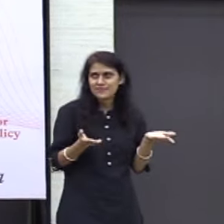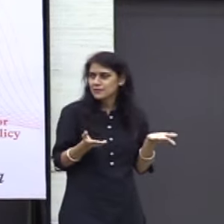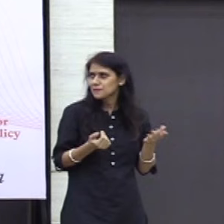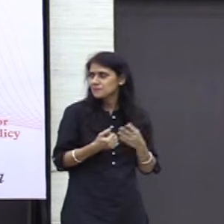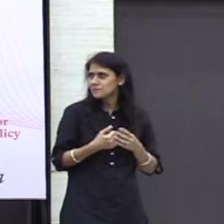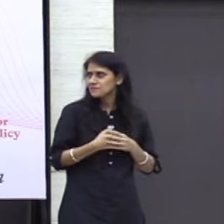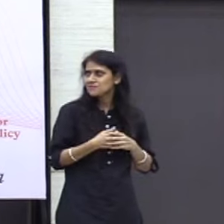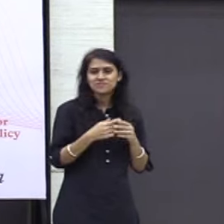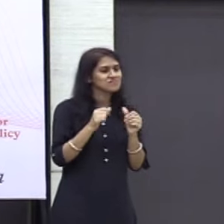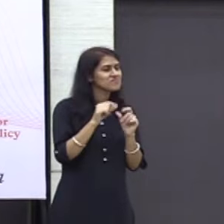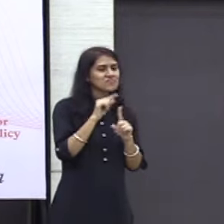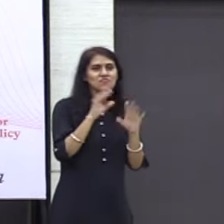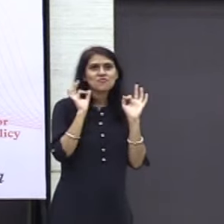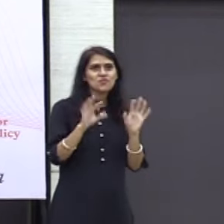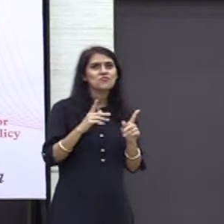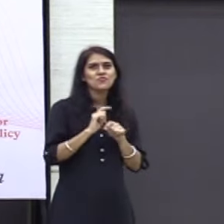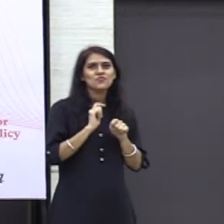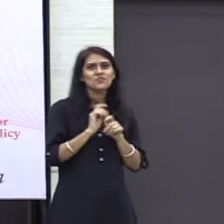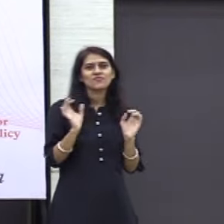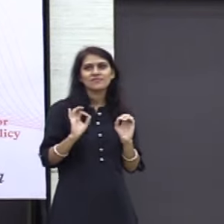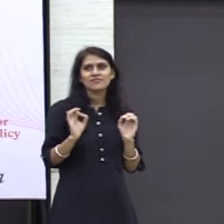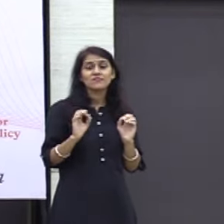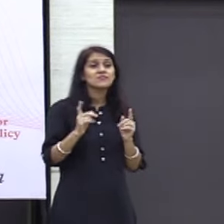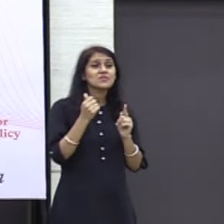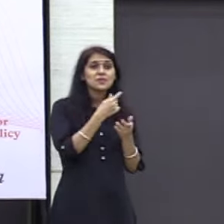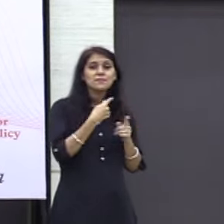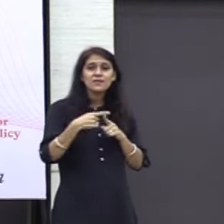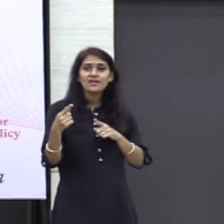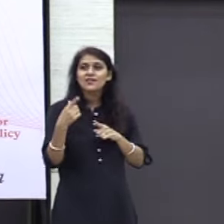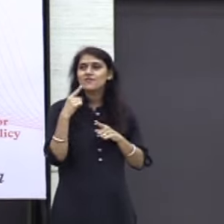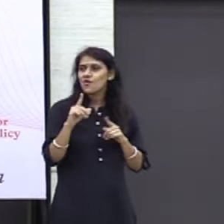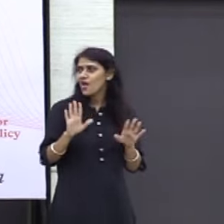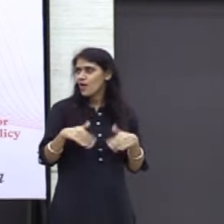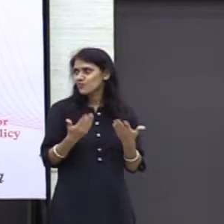use it. Was how will they earn money if they used it?